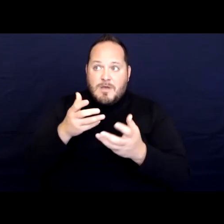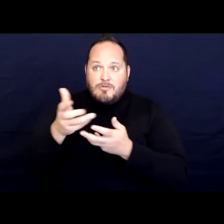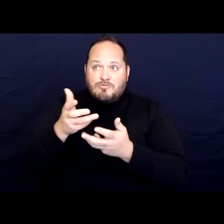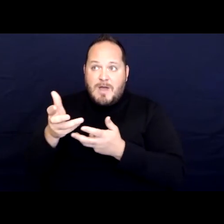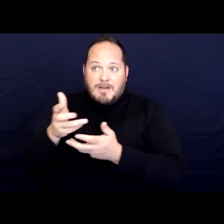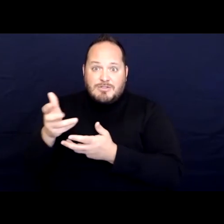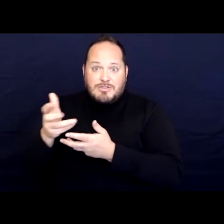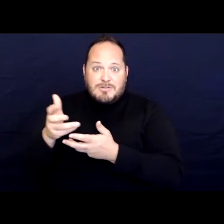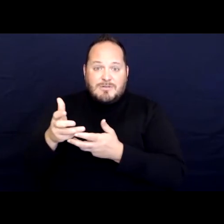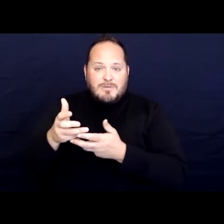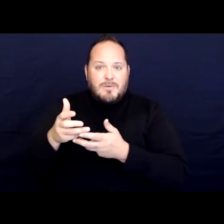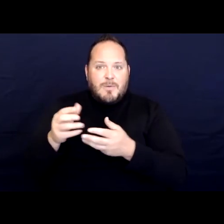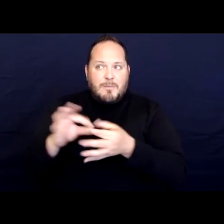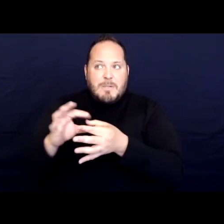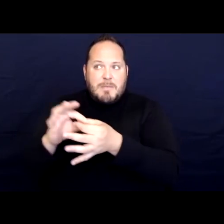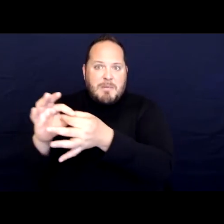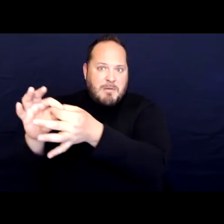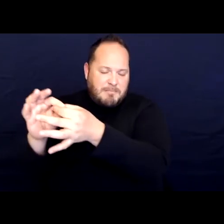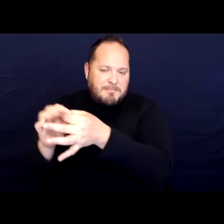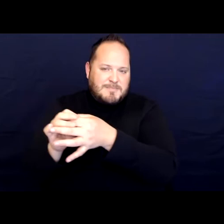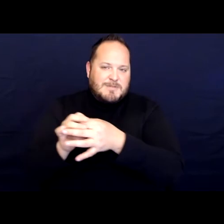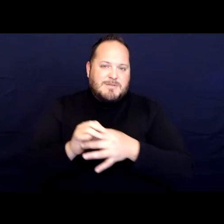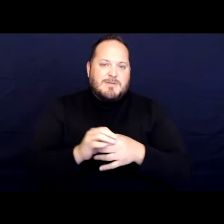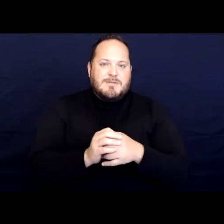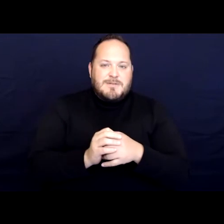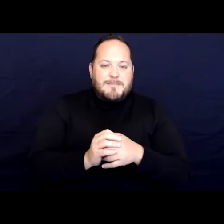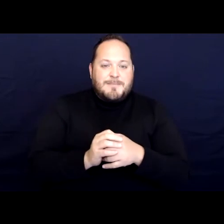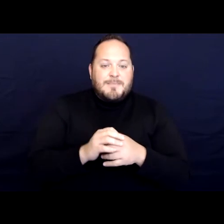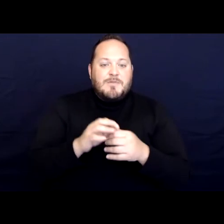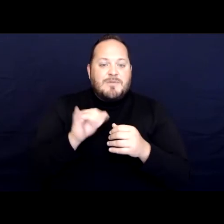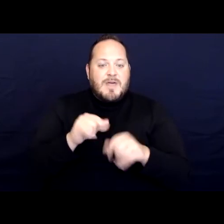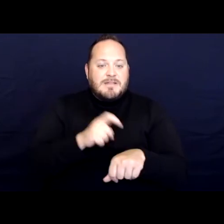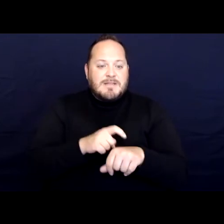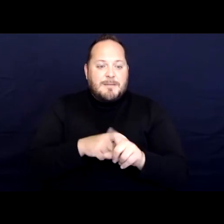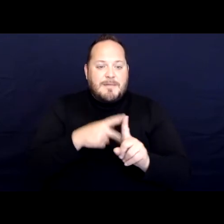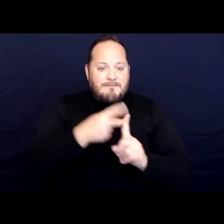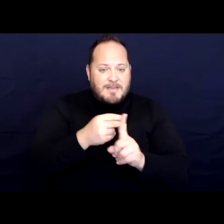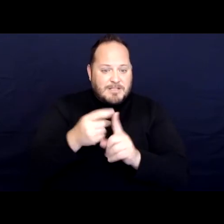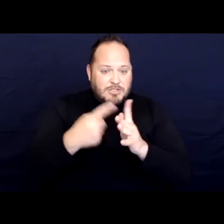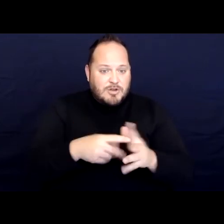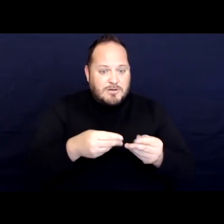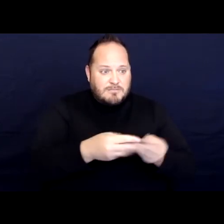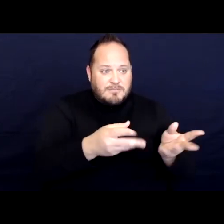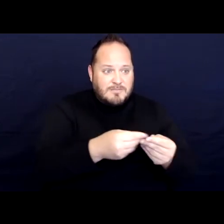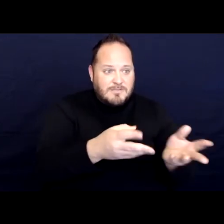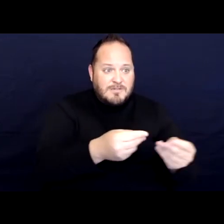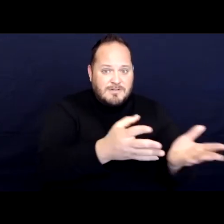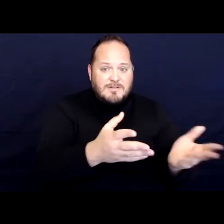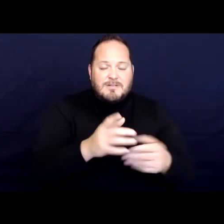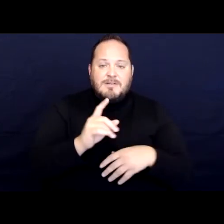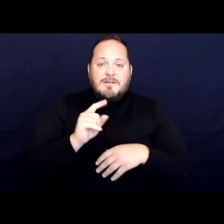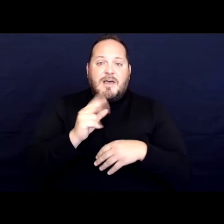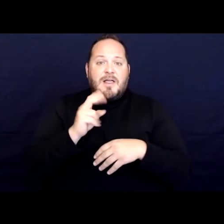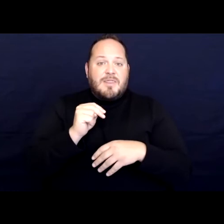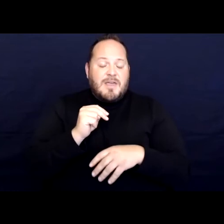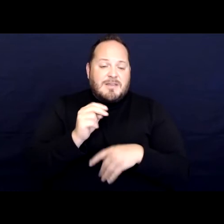Um, so that moved us sort of, vaccinations are starting. And then suddenly, because of all the work